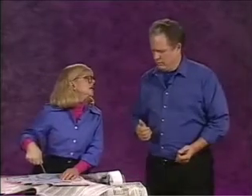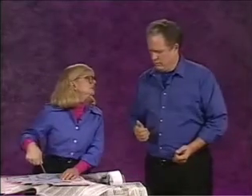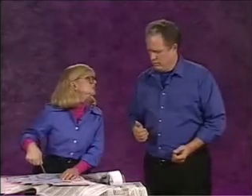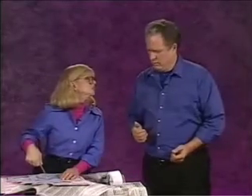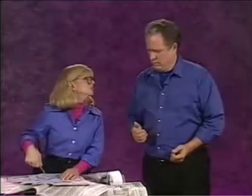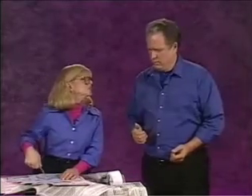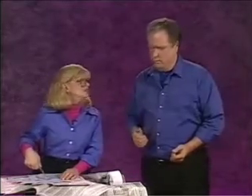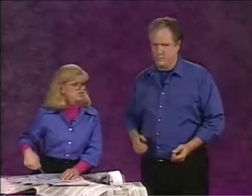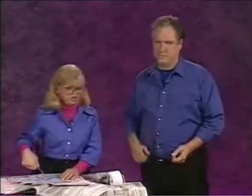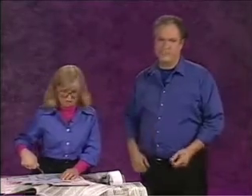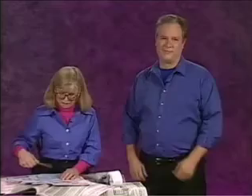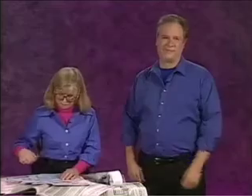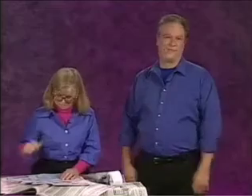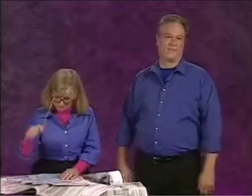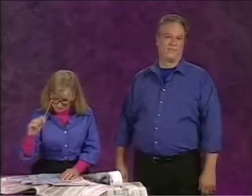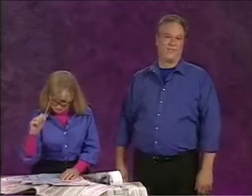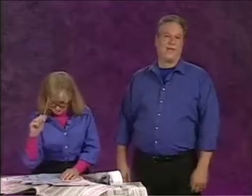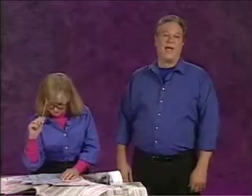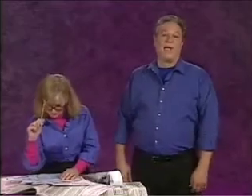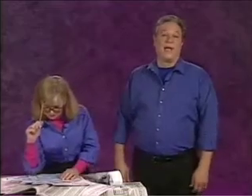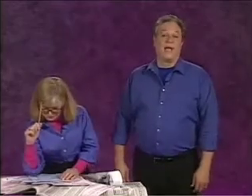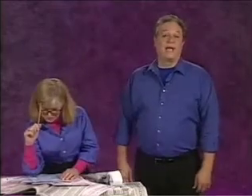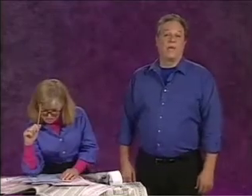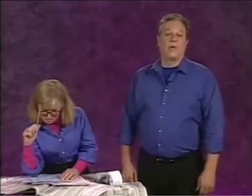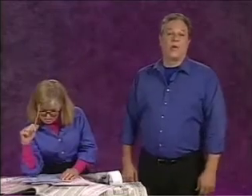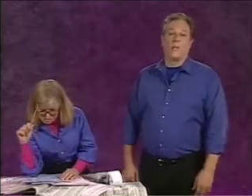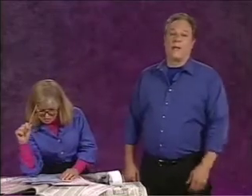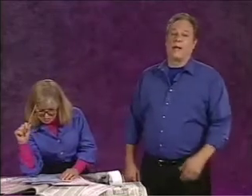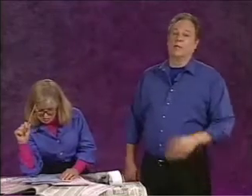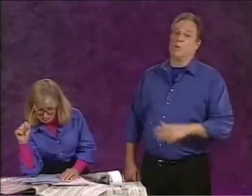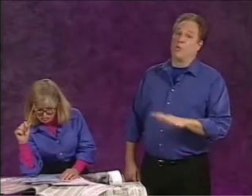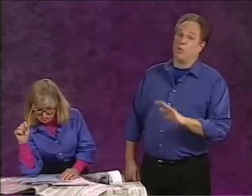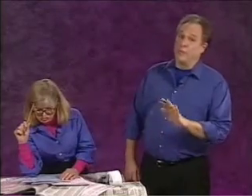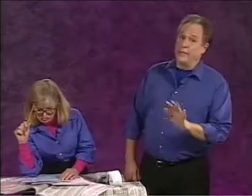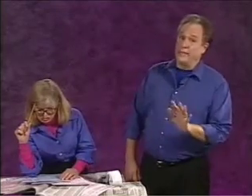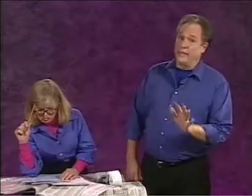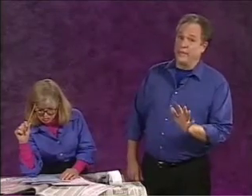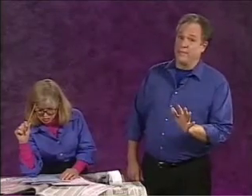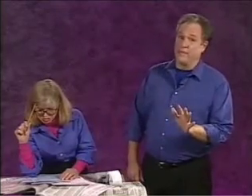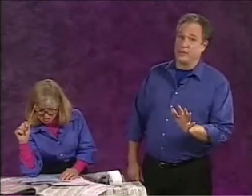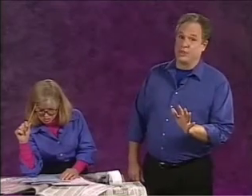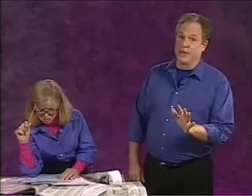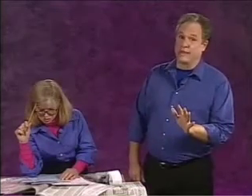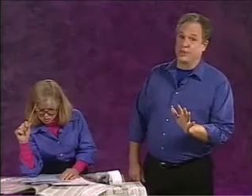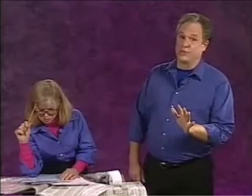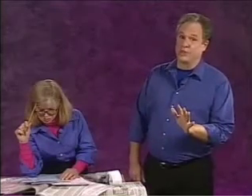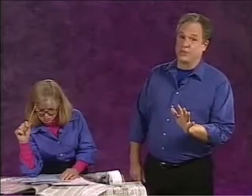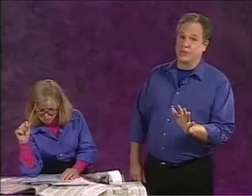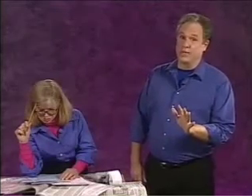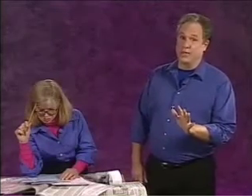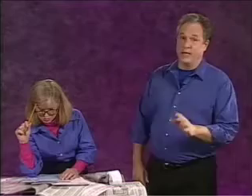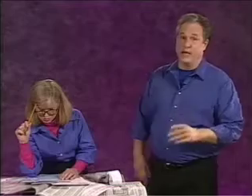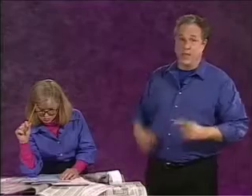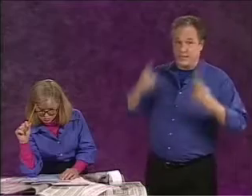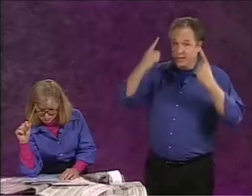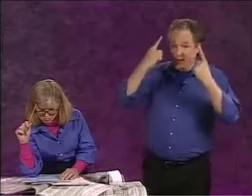tax return finished. Even though our minds don't really function like gears in a machine, the sign